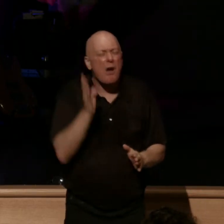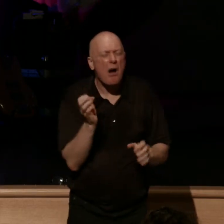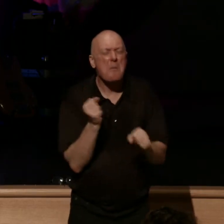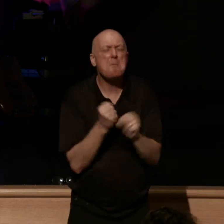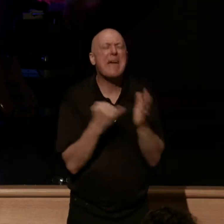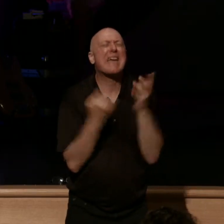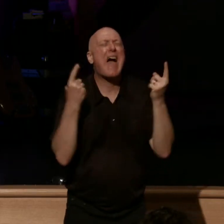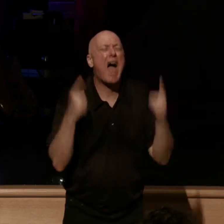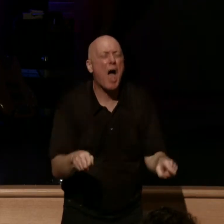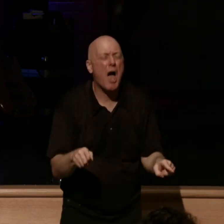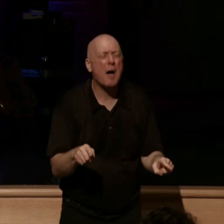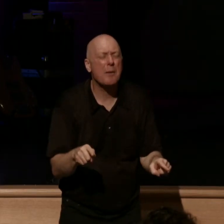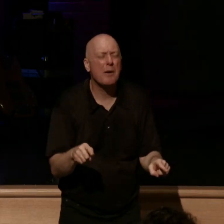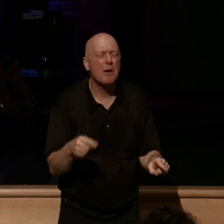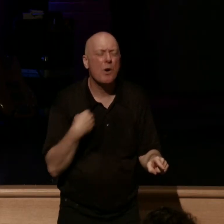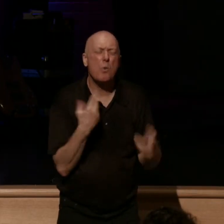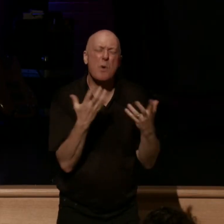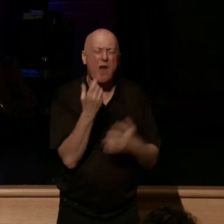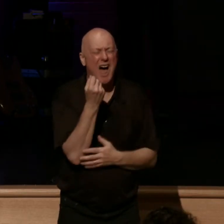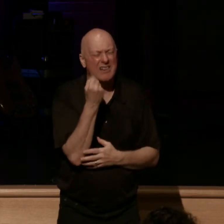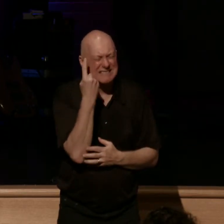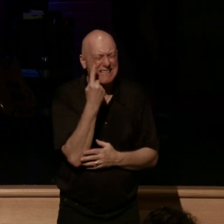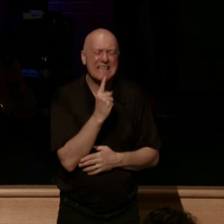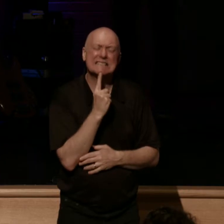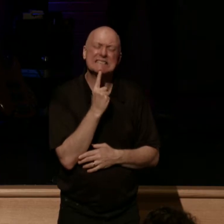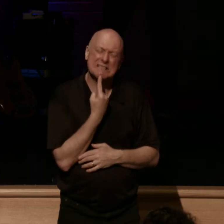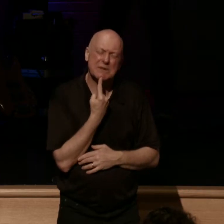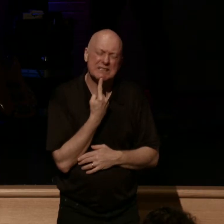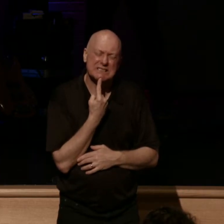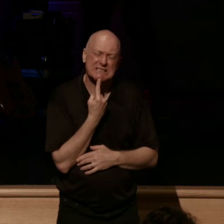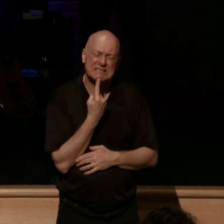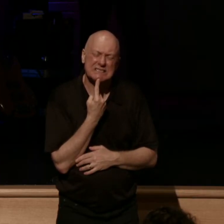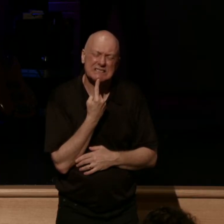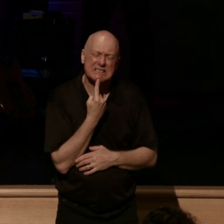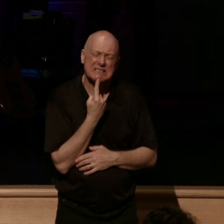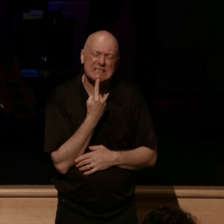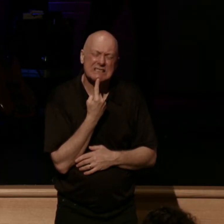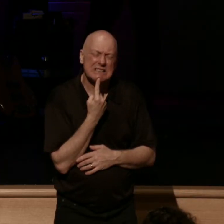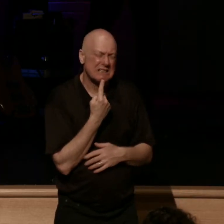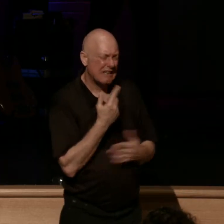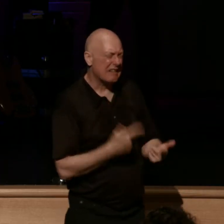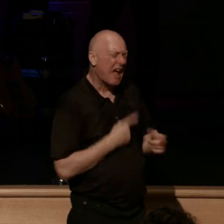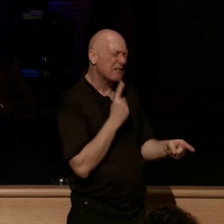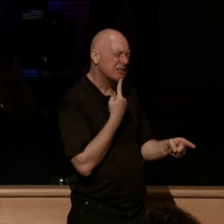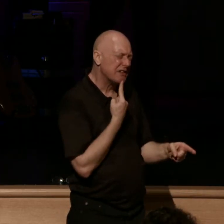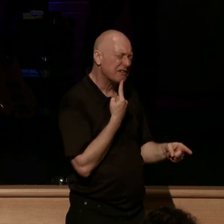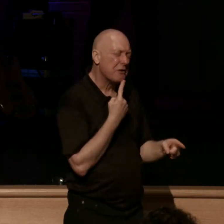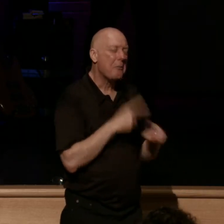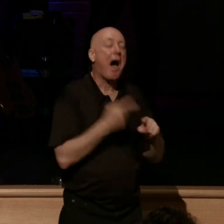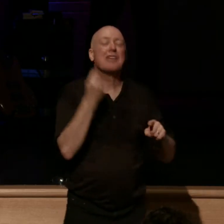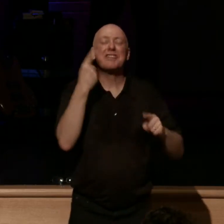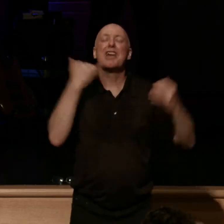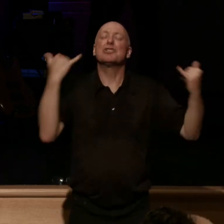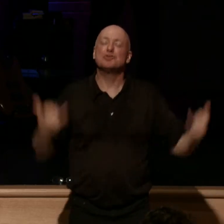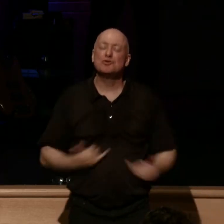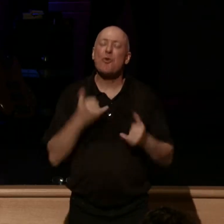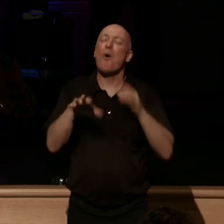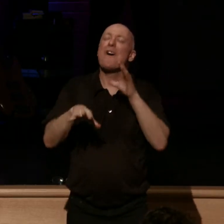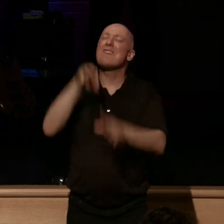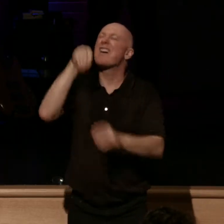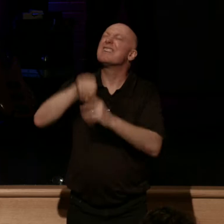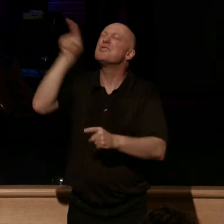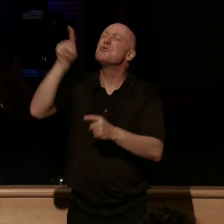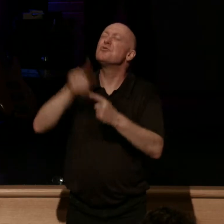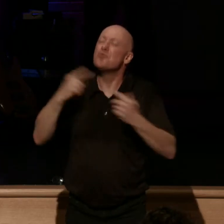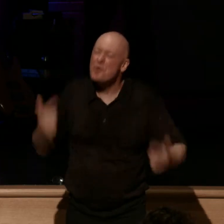so. May we understand, Lord, the seriousness of this life, but may we also understand the joy that is found in you to